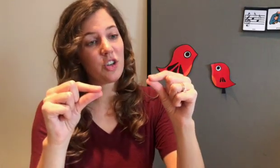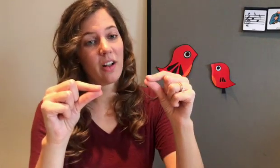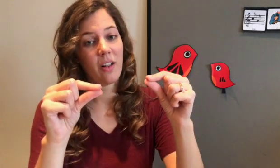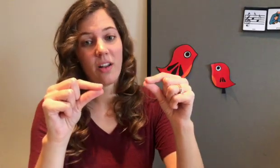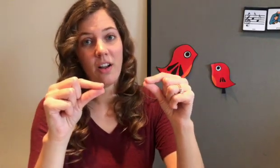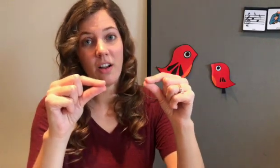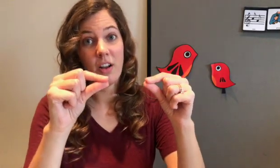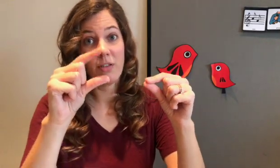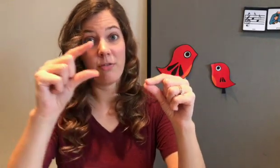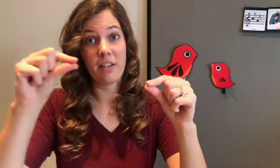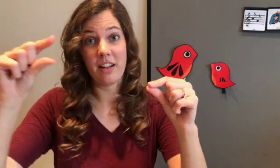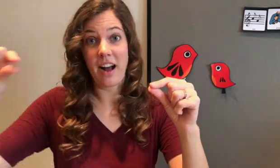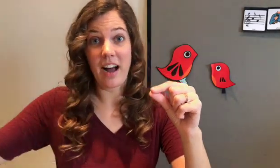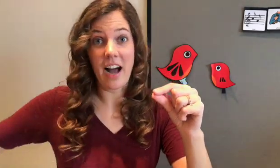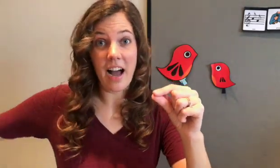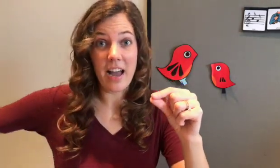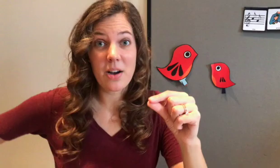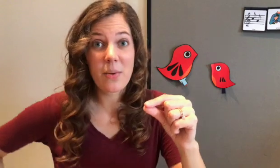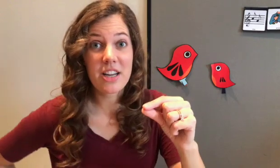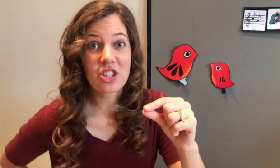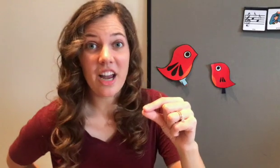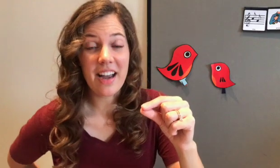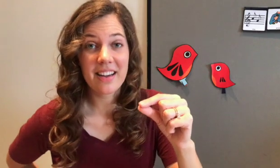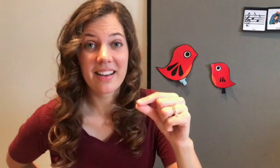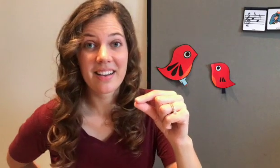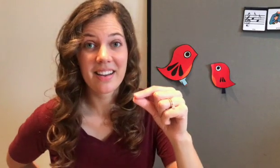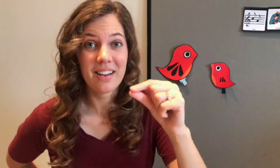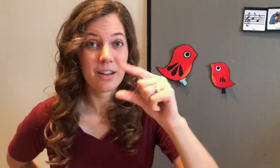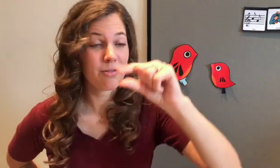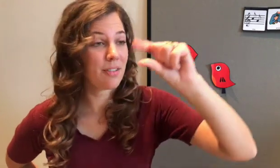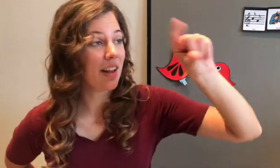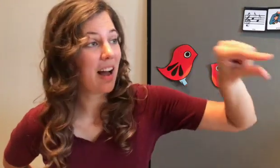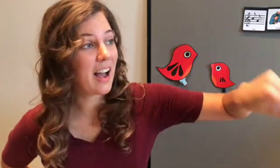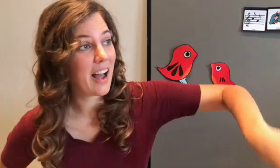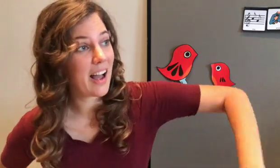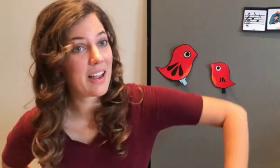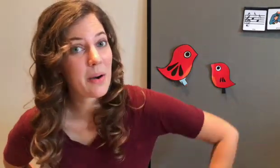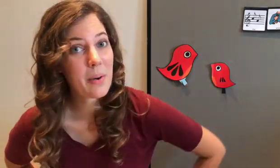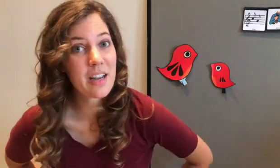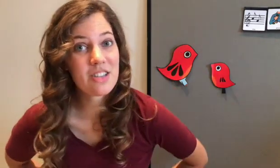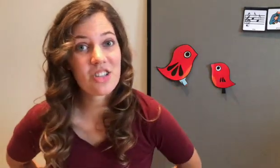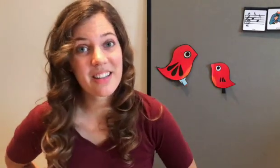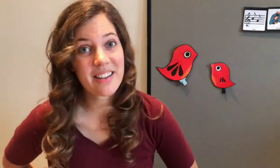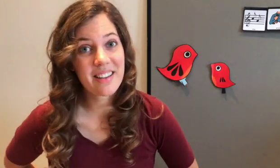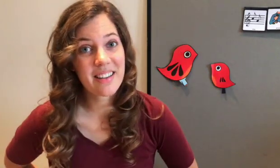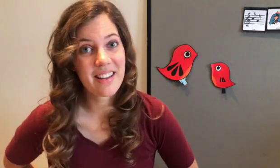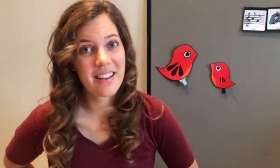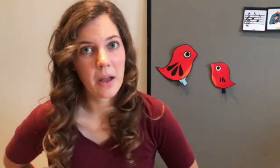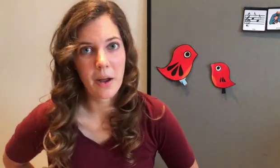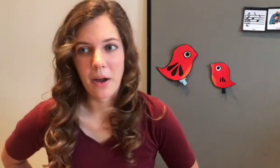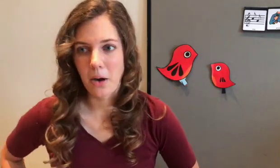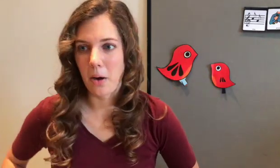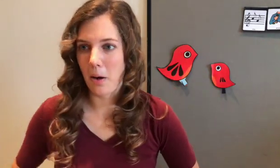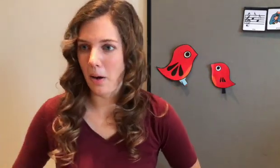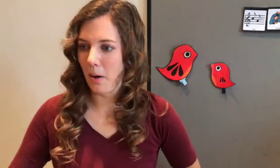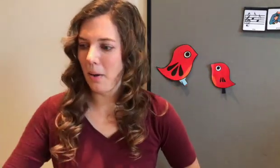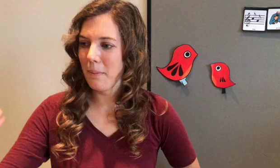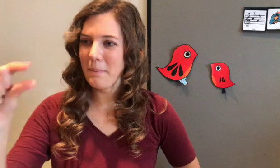Jill. Fly away, Jack. Fly away, Jill. Come